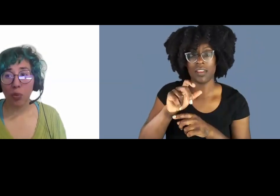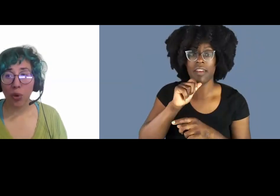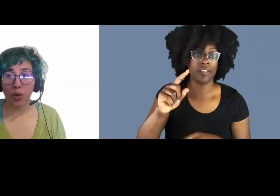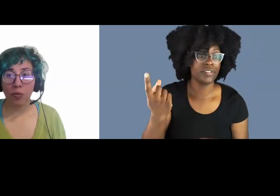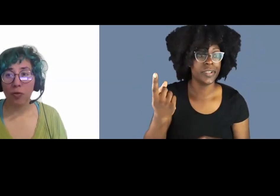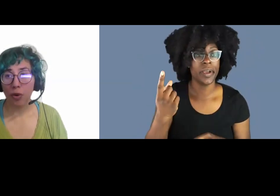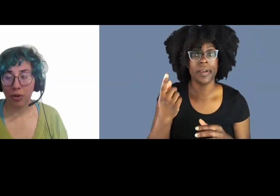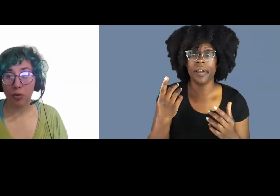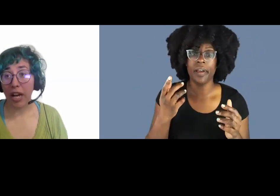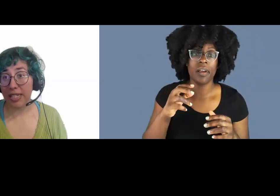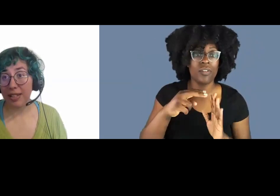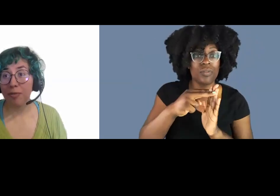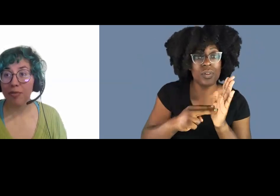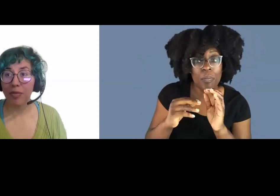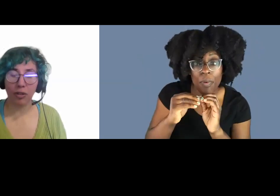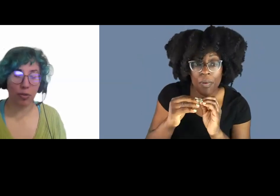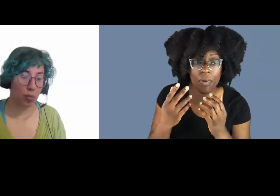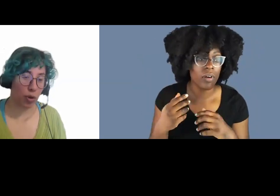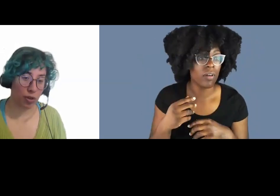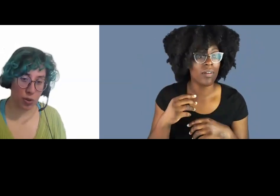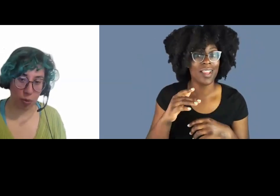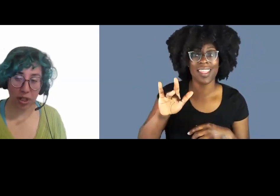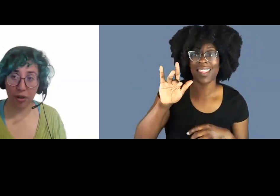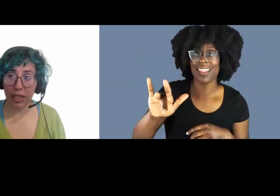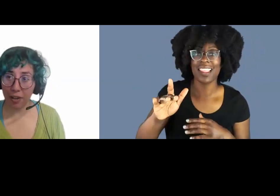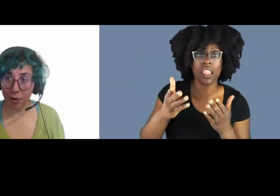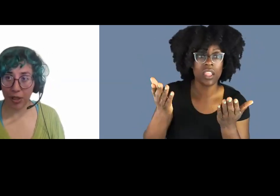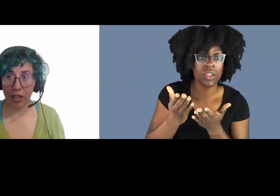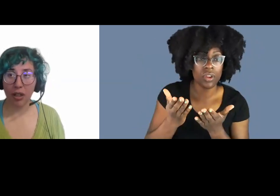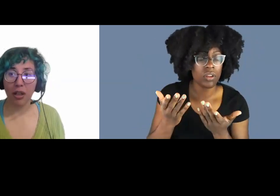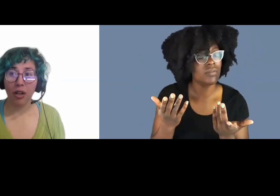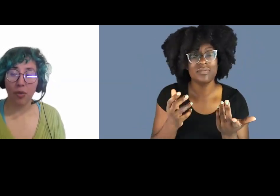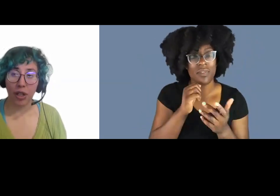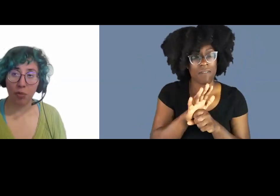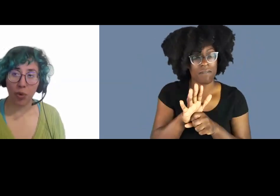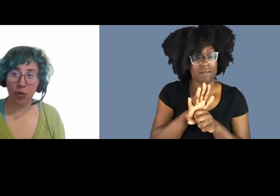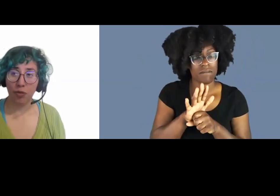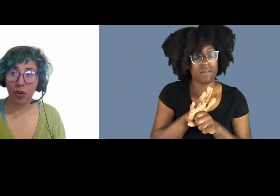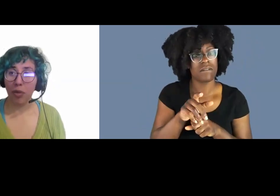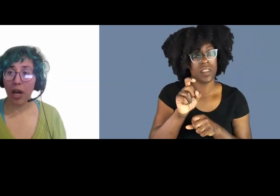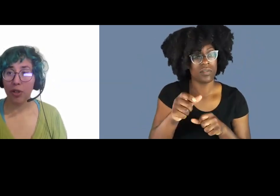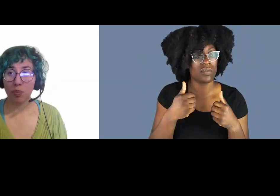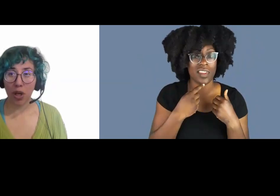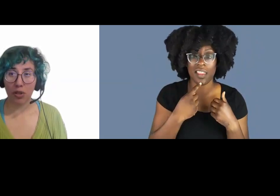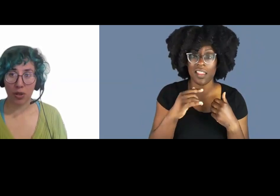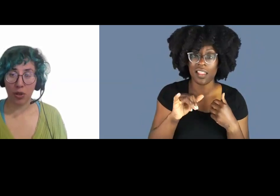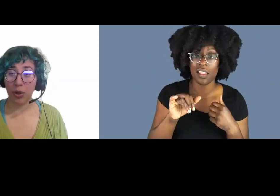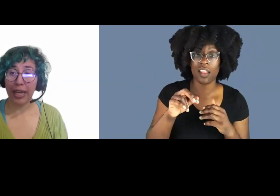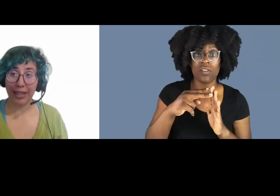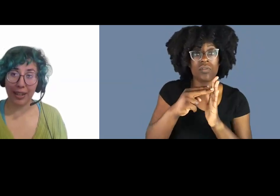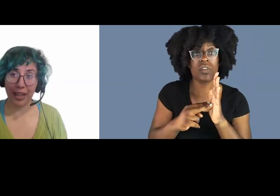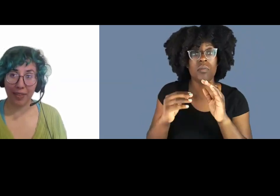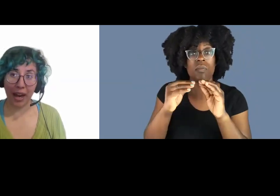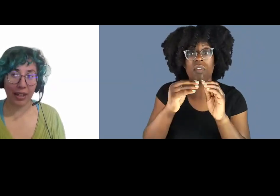read more for what? Read more to open our library, read more from our sponsor,